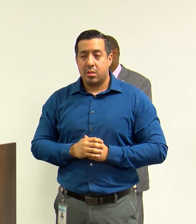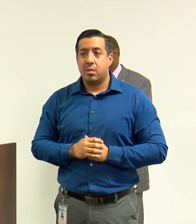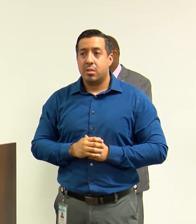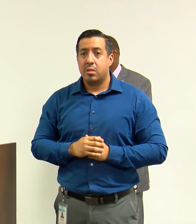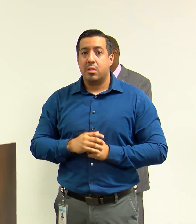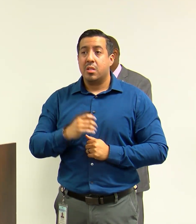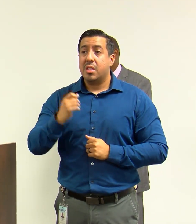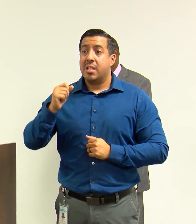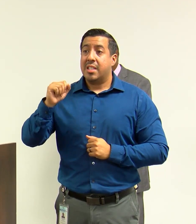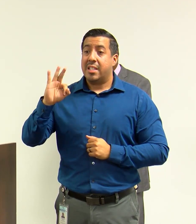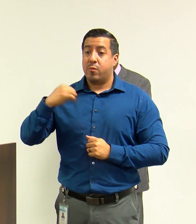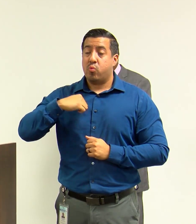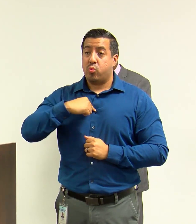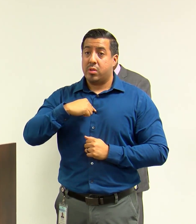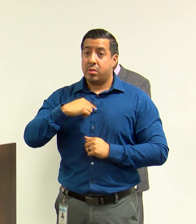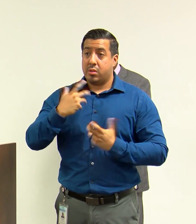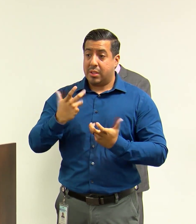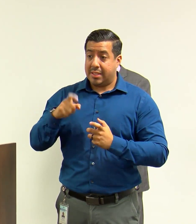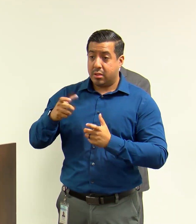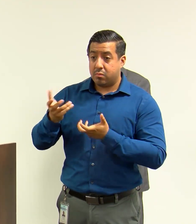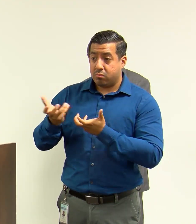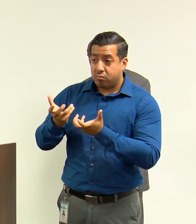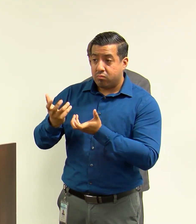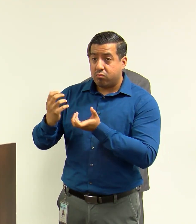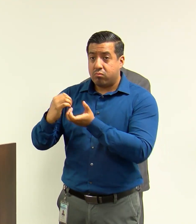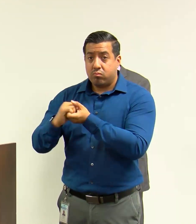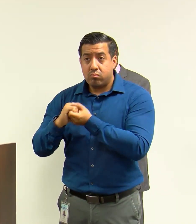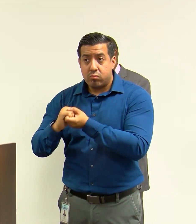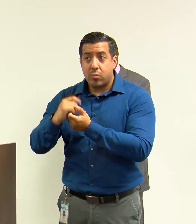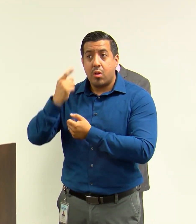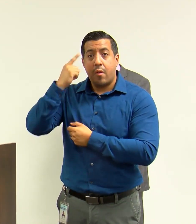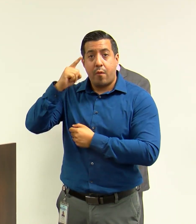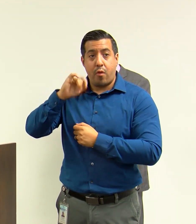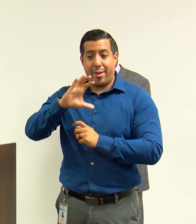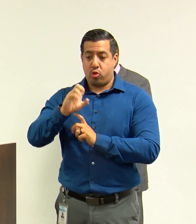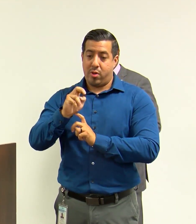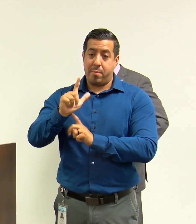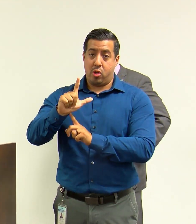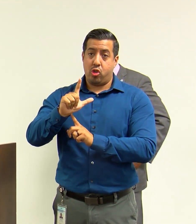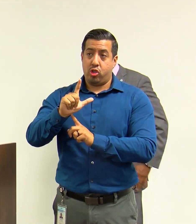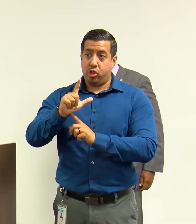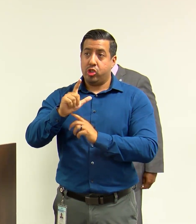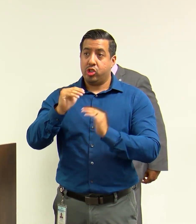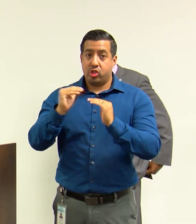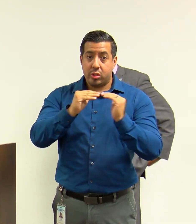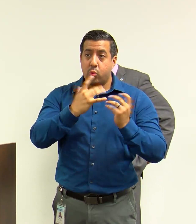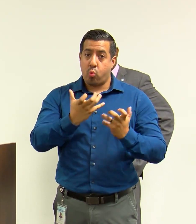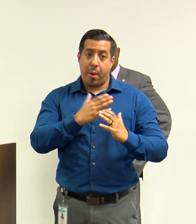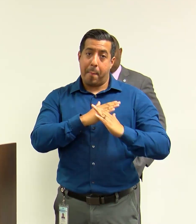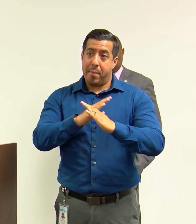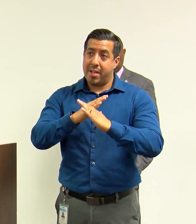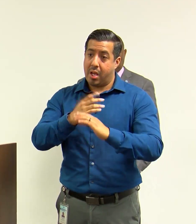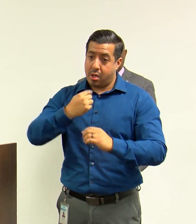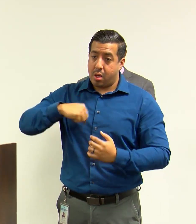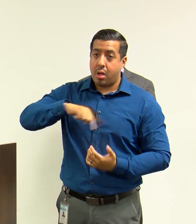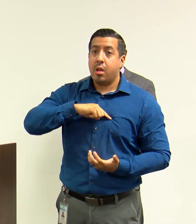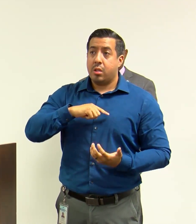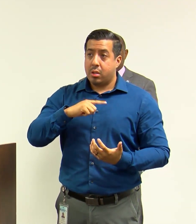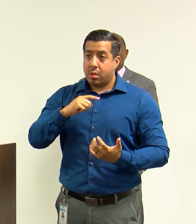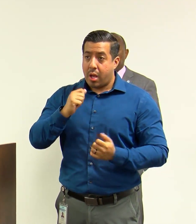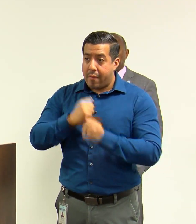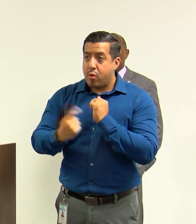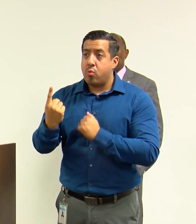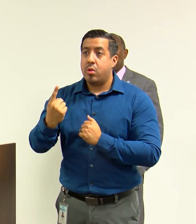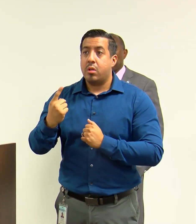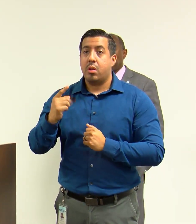are going to work together for a criminal justice system that, one, protects each and every one of us, our dignity,